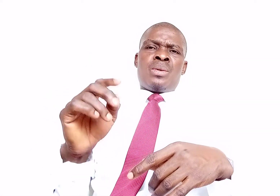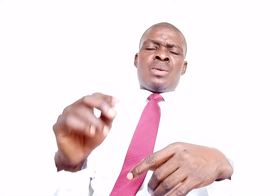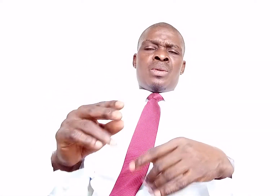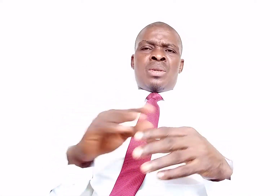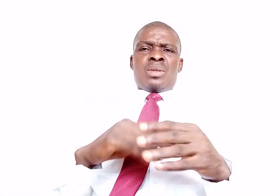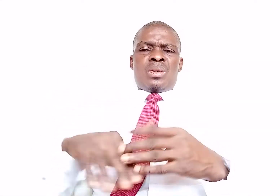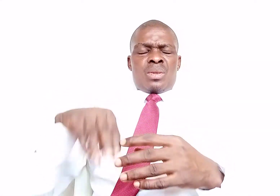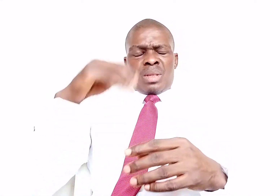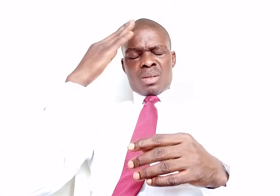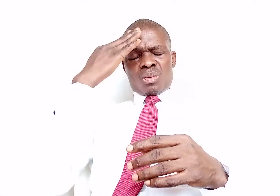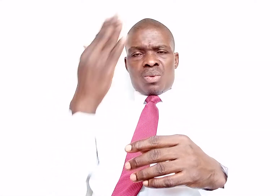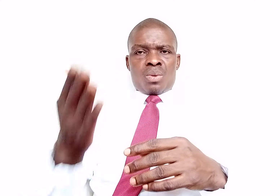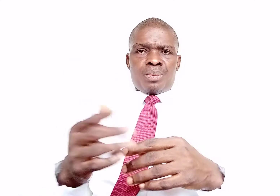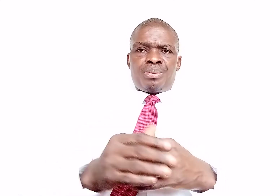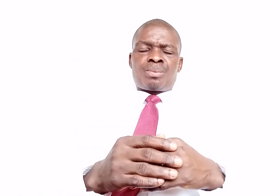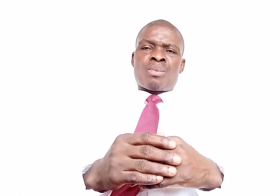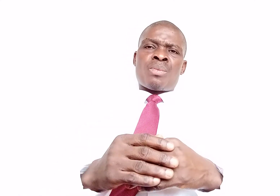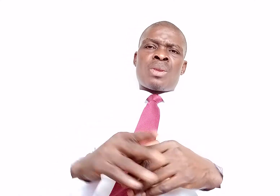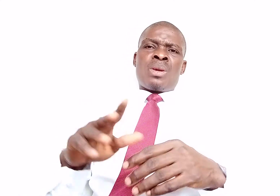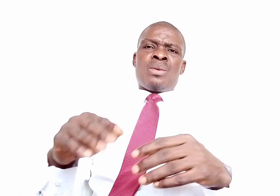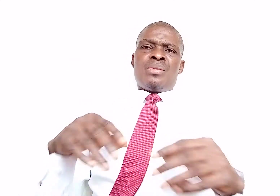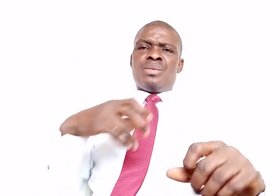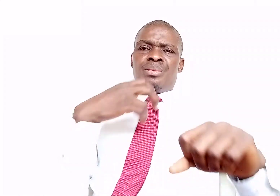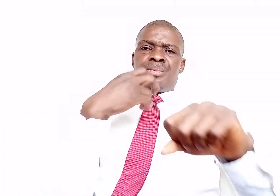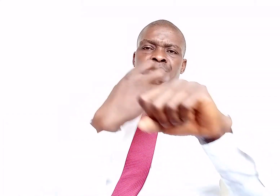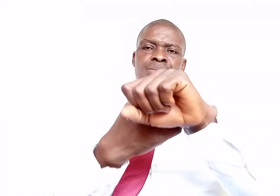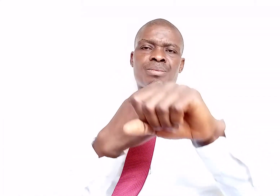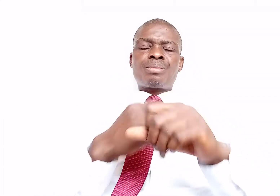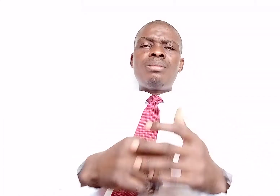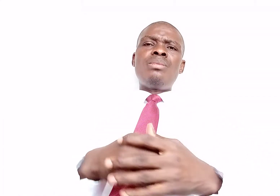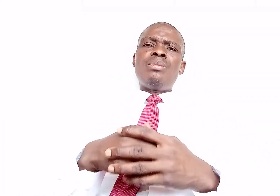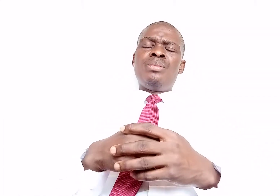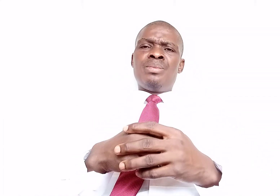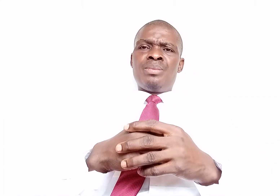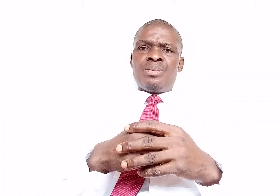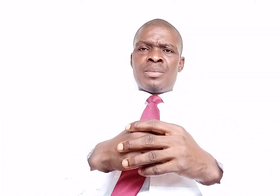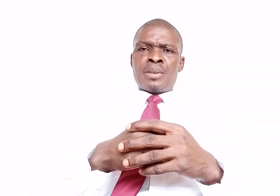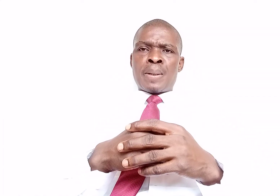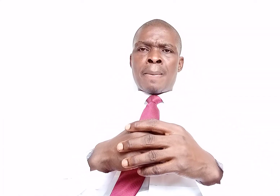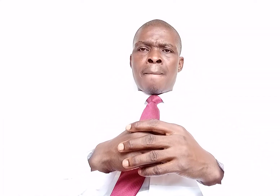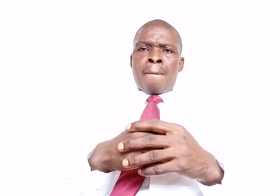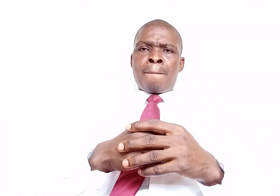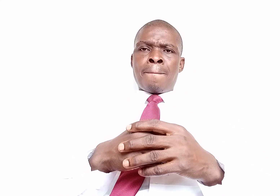curious, tedious, and many other examples.